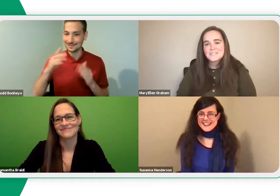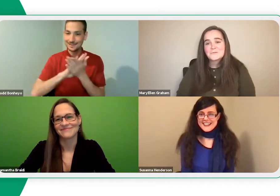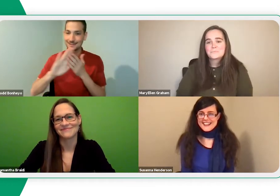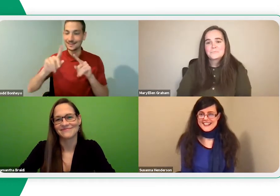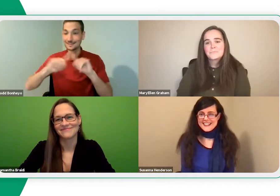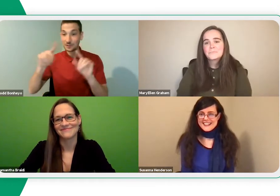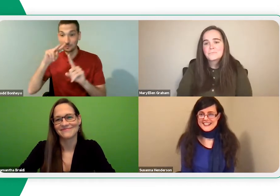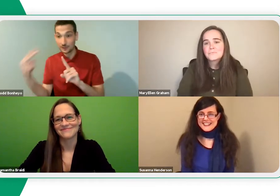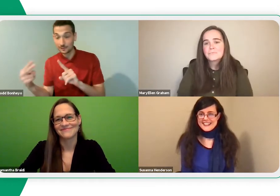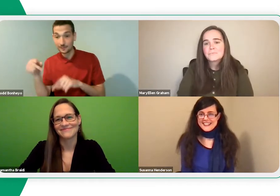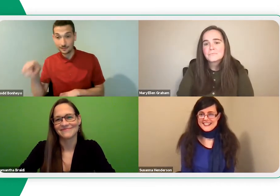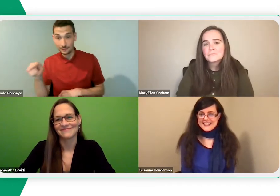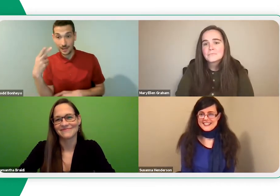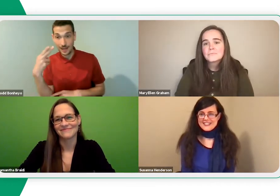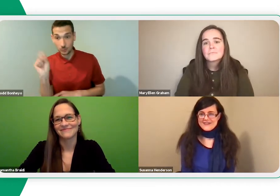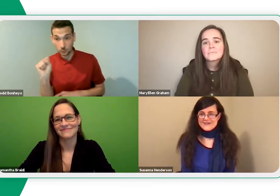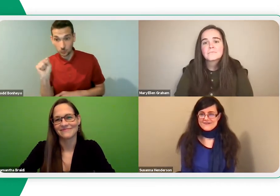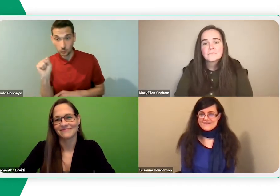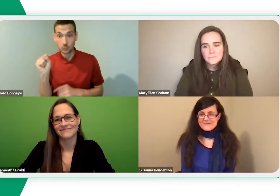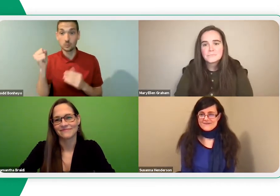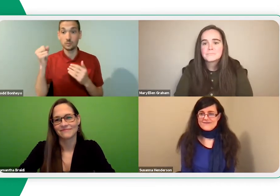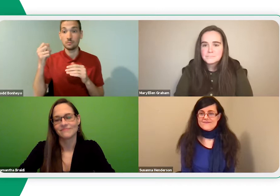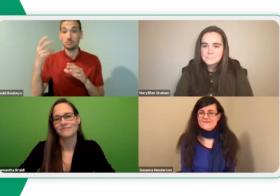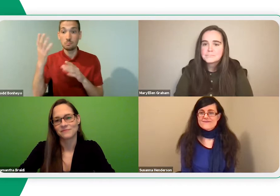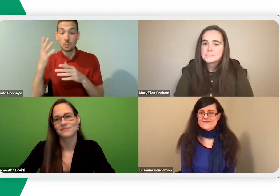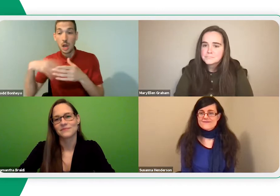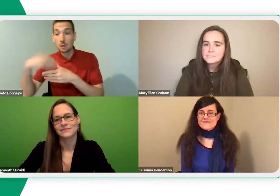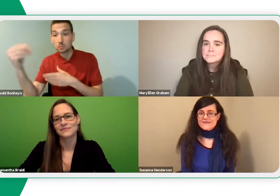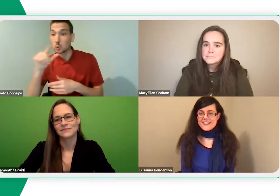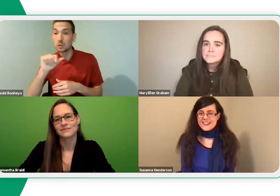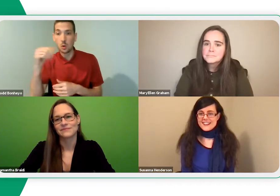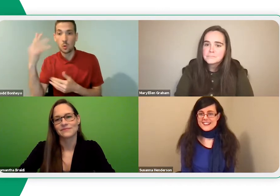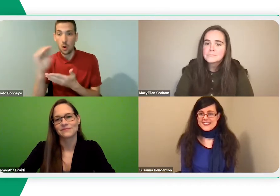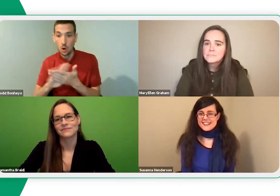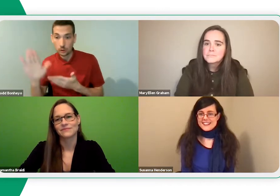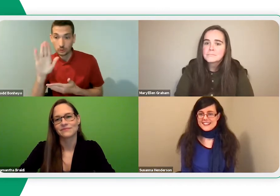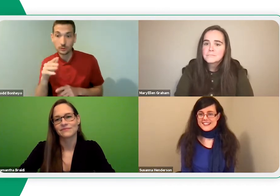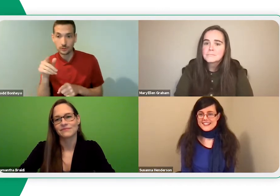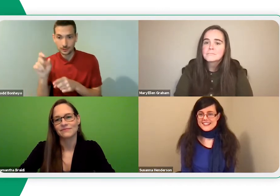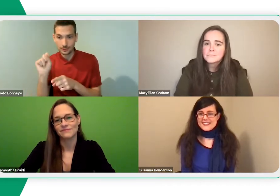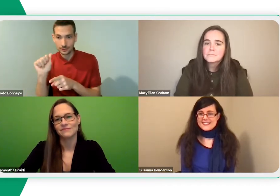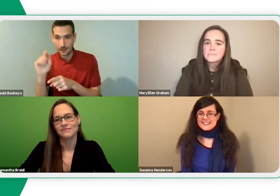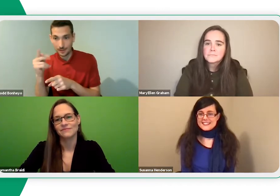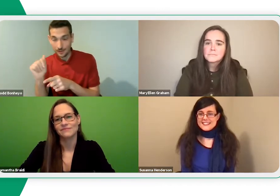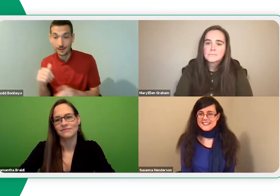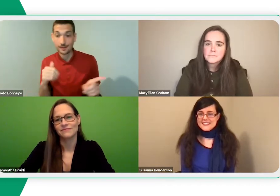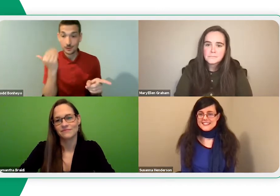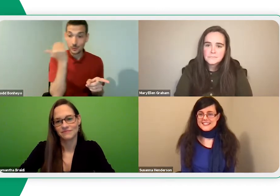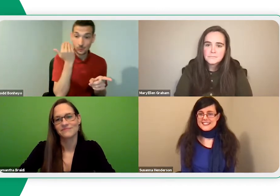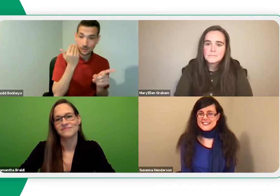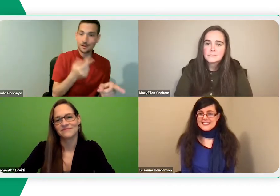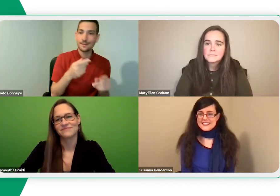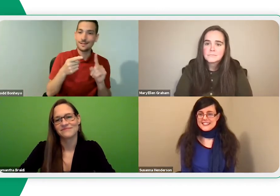Great. I'm glad to have you both here. It's nice to have some perspectives. We've got a high school teacher perspective for those who might not be